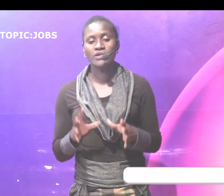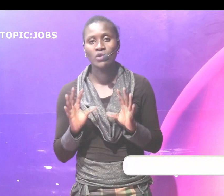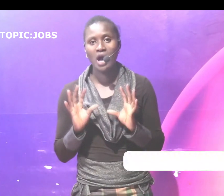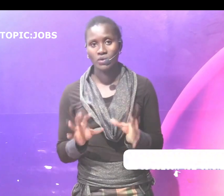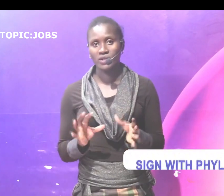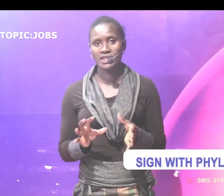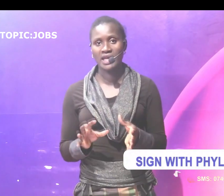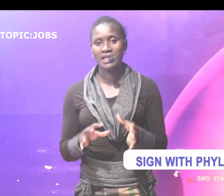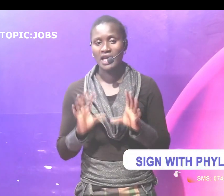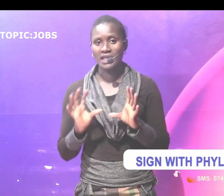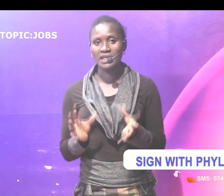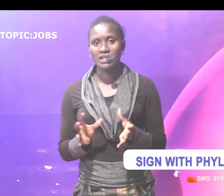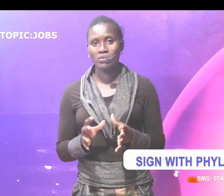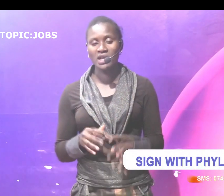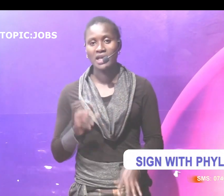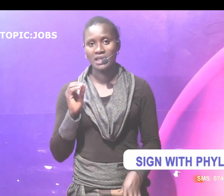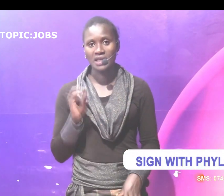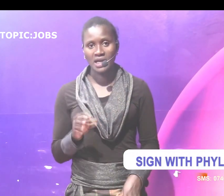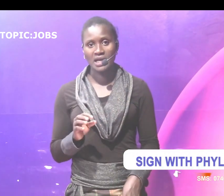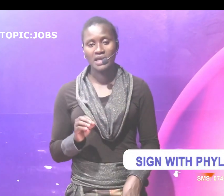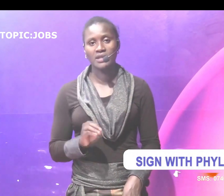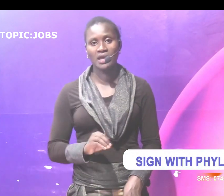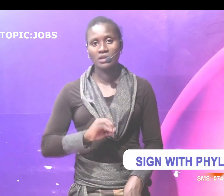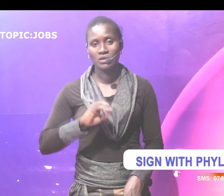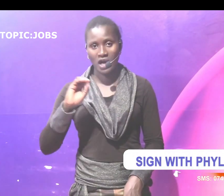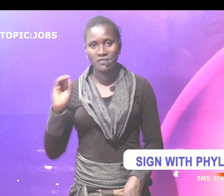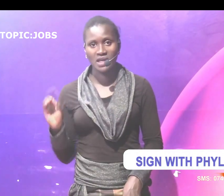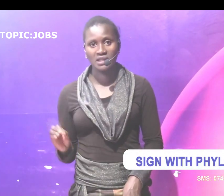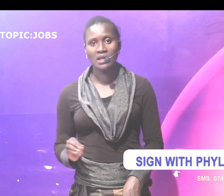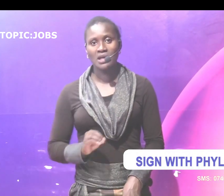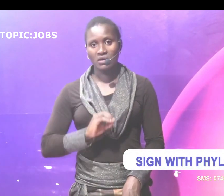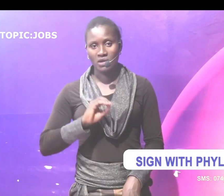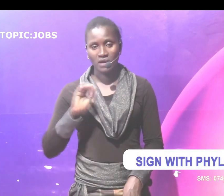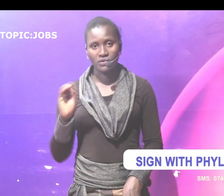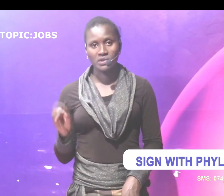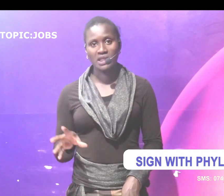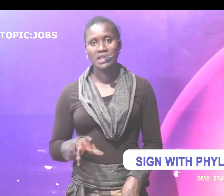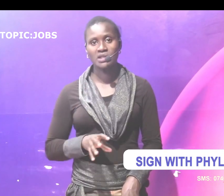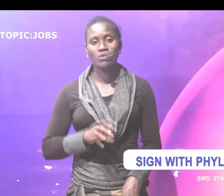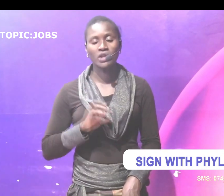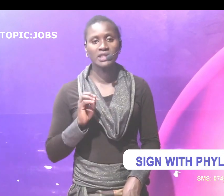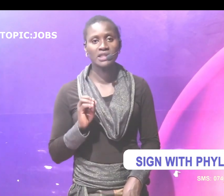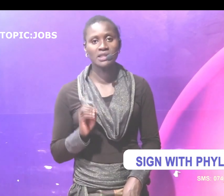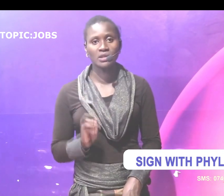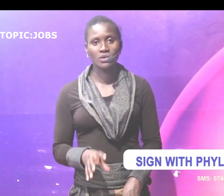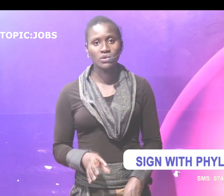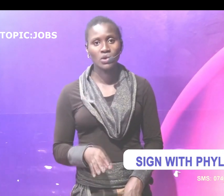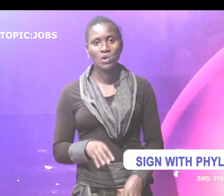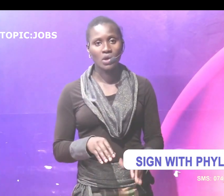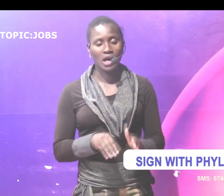do we sign leadership? Being a leader, and then you have those leadership qualities in you. So how do you